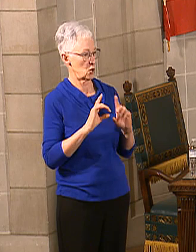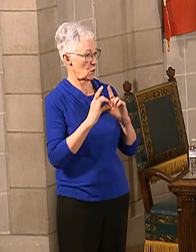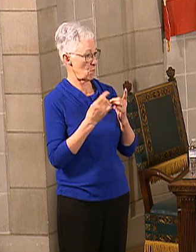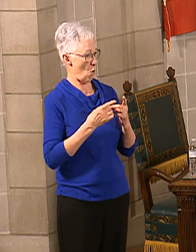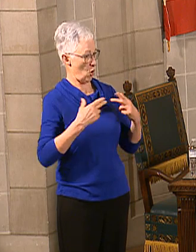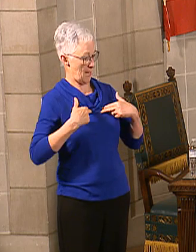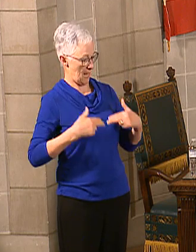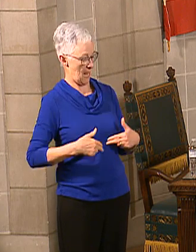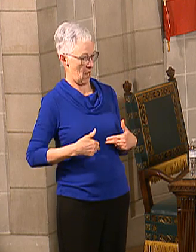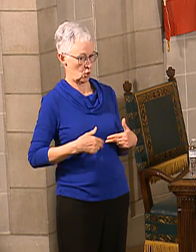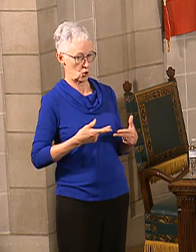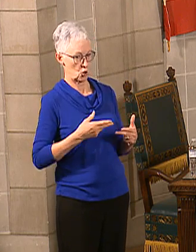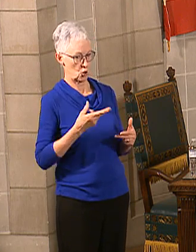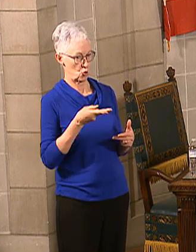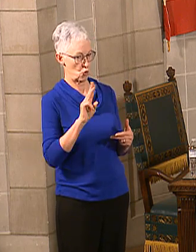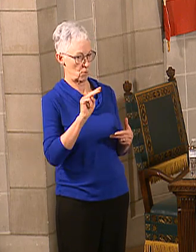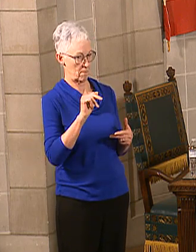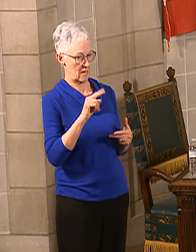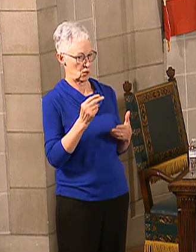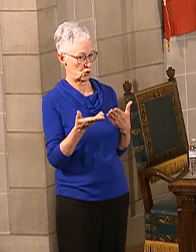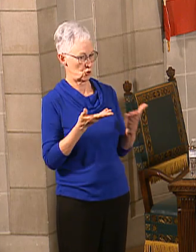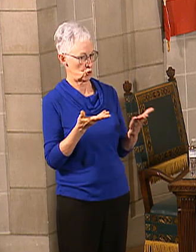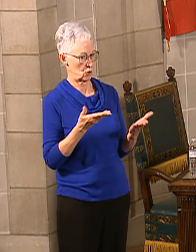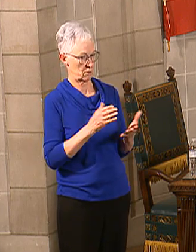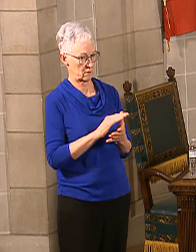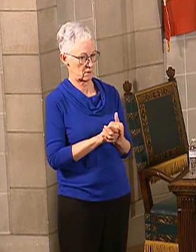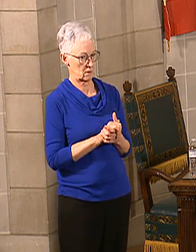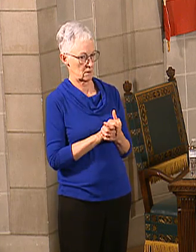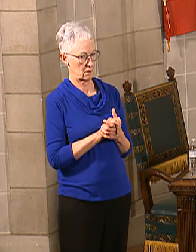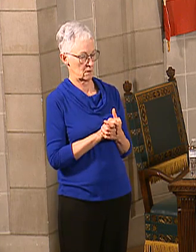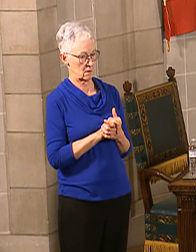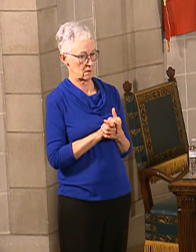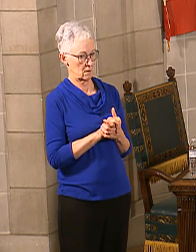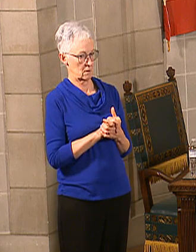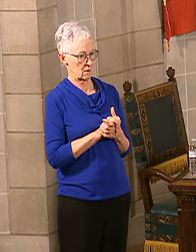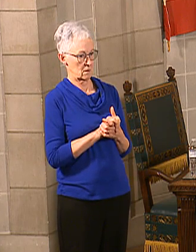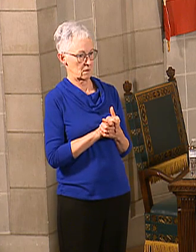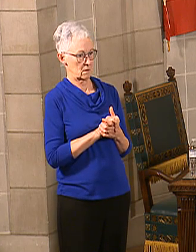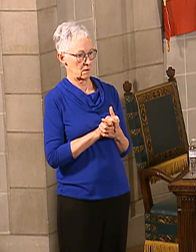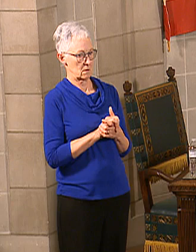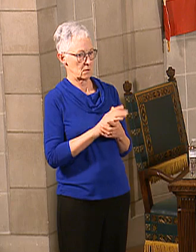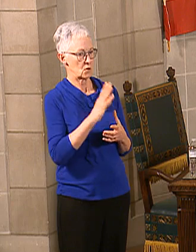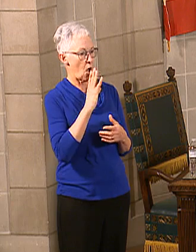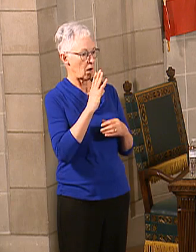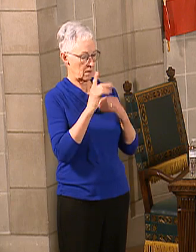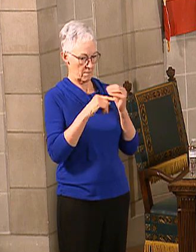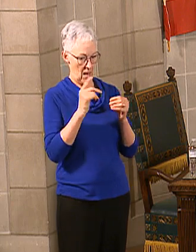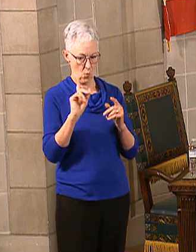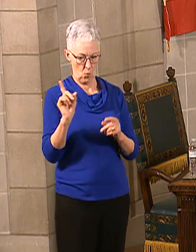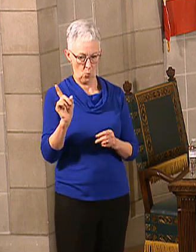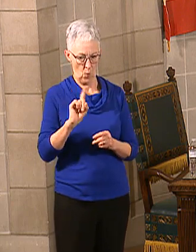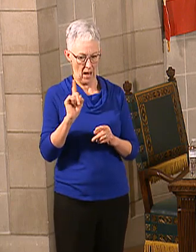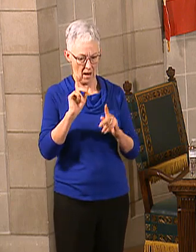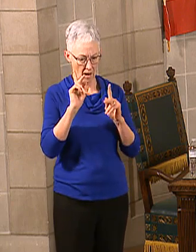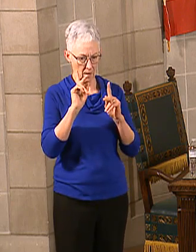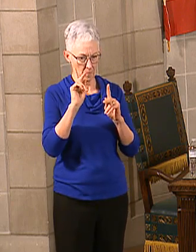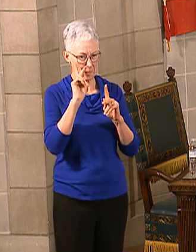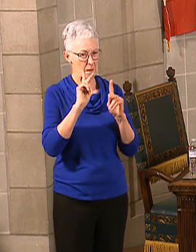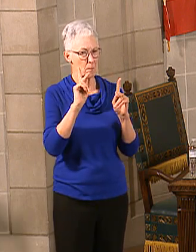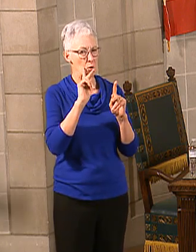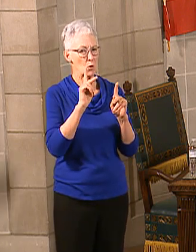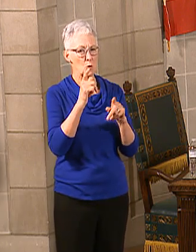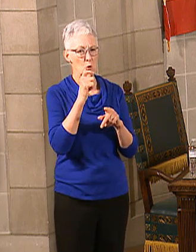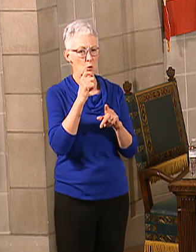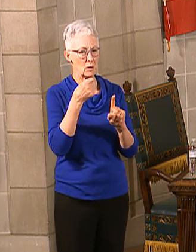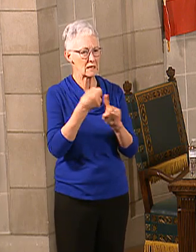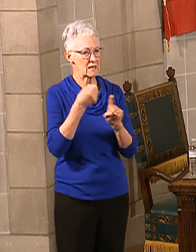the patients from a situation like the nursing home in Blair go, and what